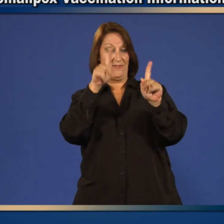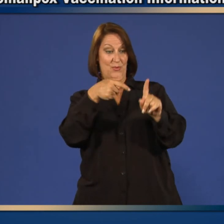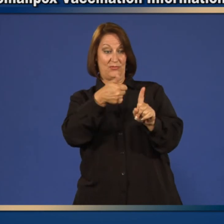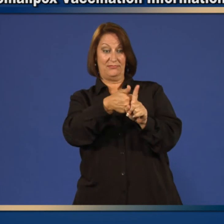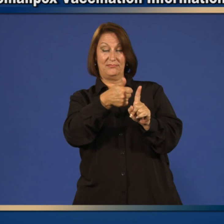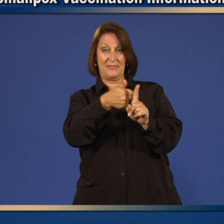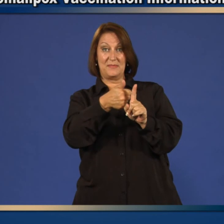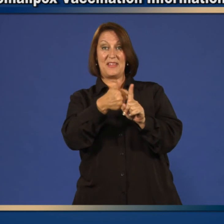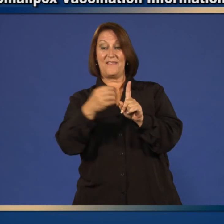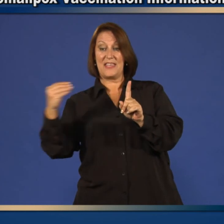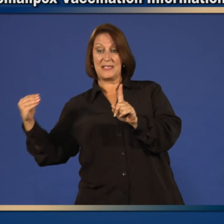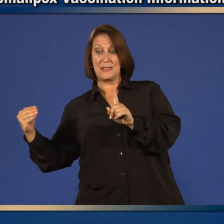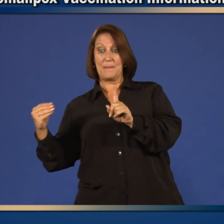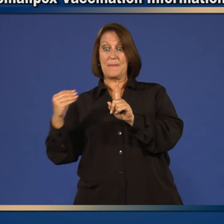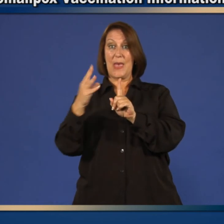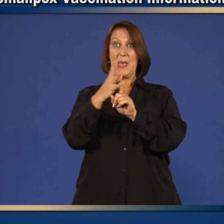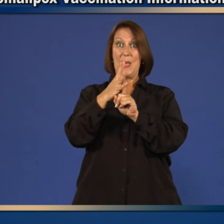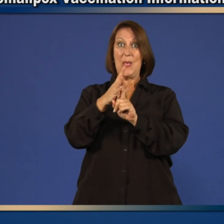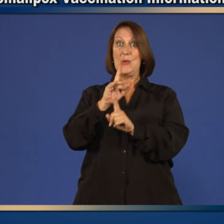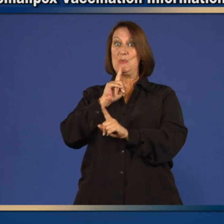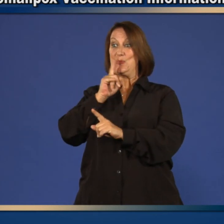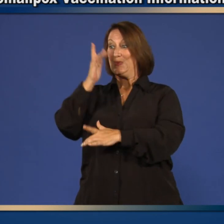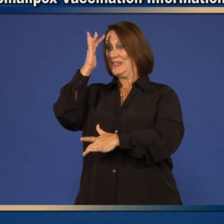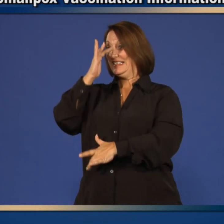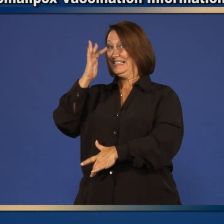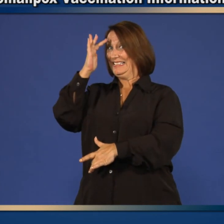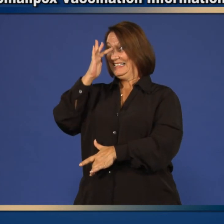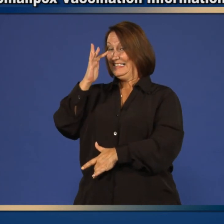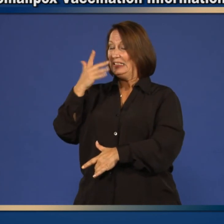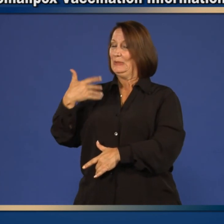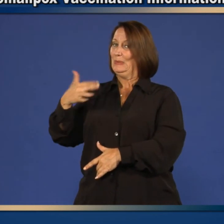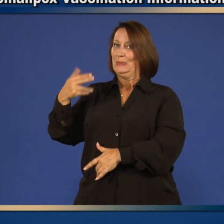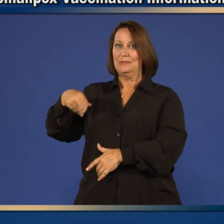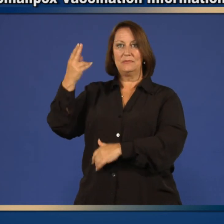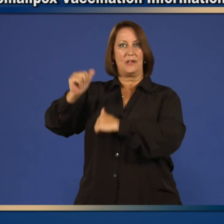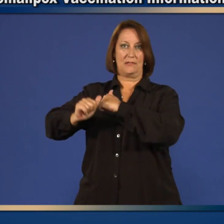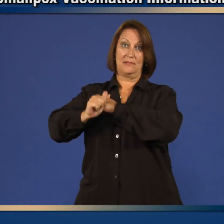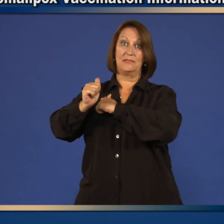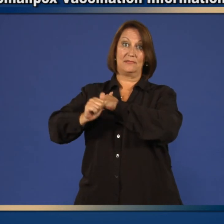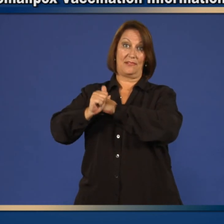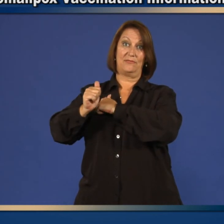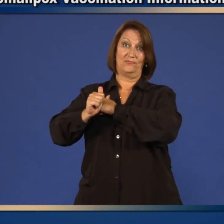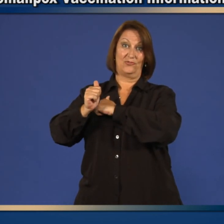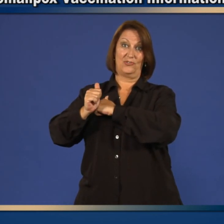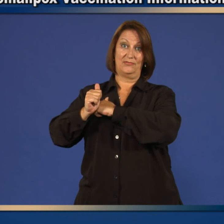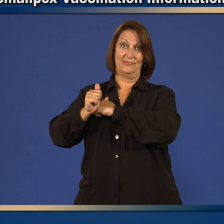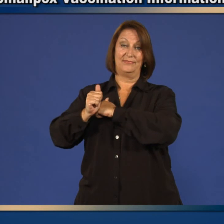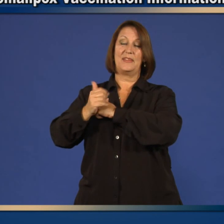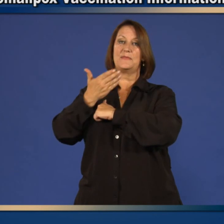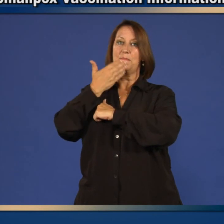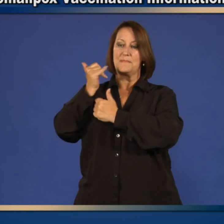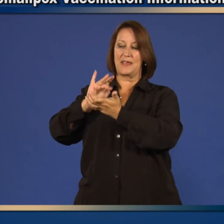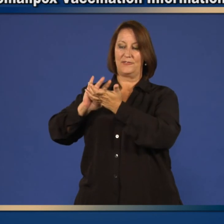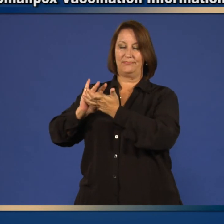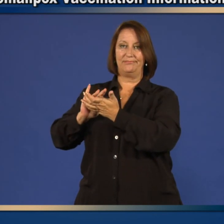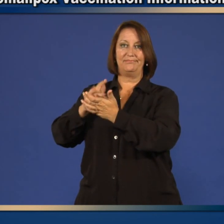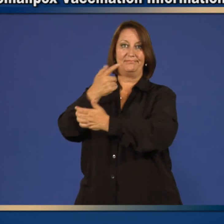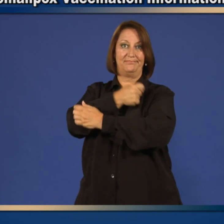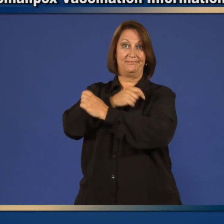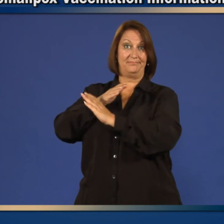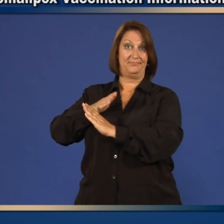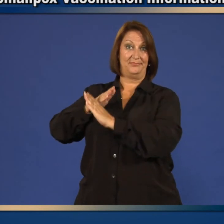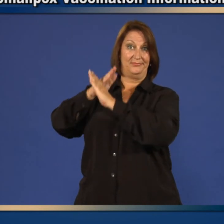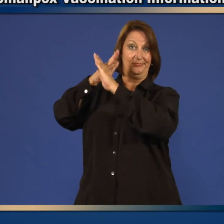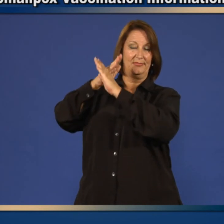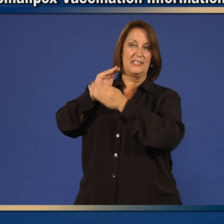Anyone who is exposed to smallpox should get vaccinated, because they will be at greater risk from the